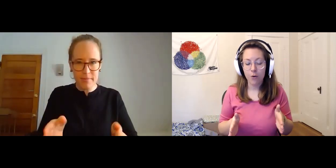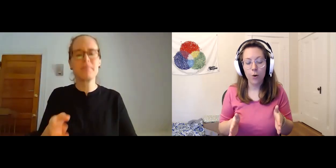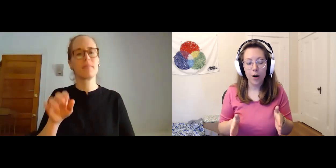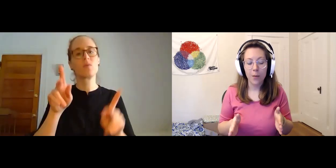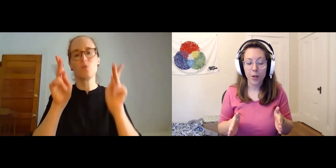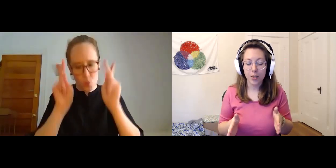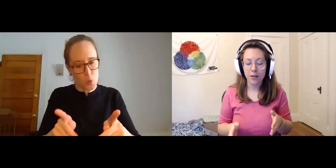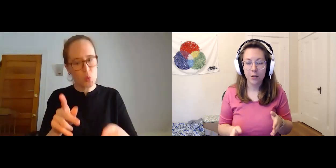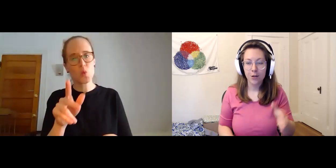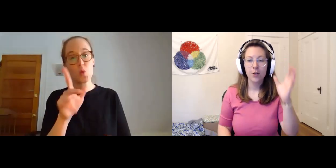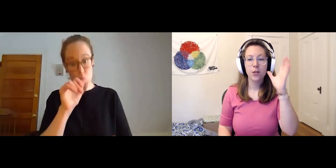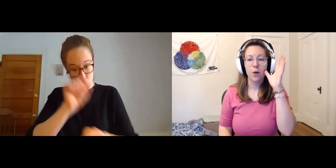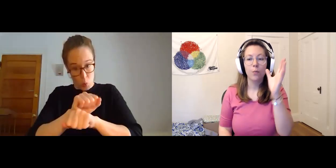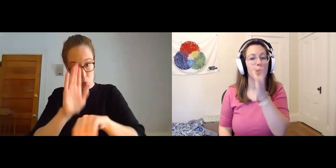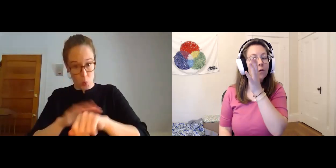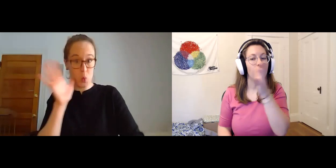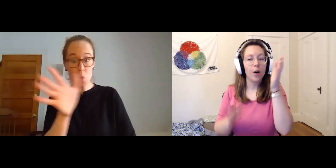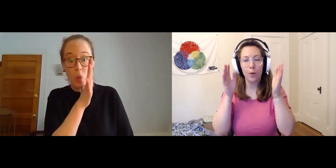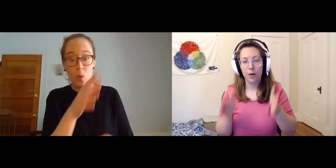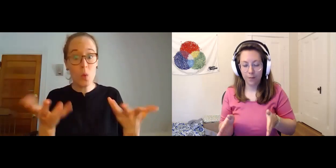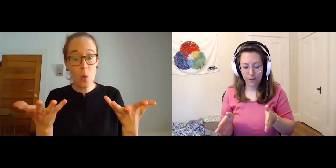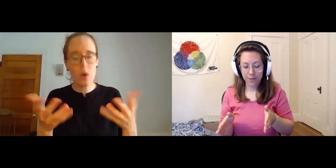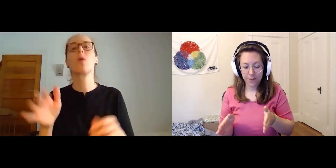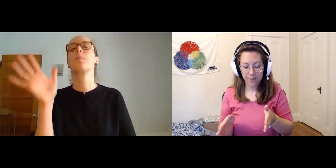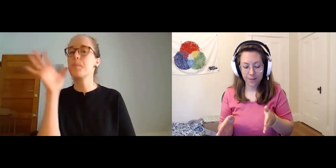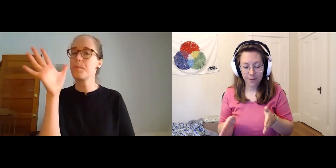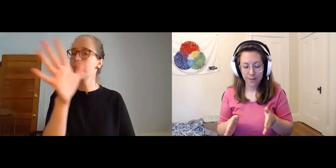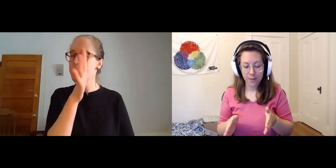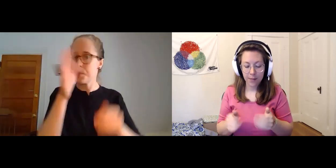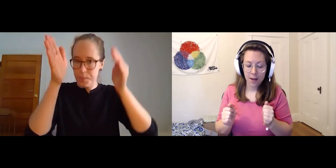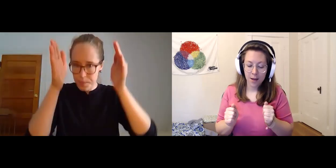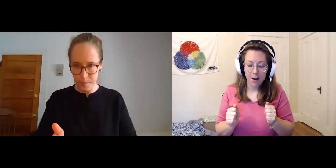line for a person. So a farmer.